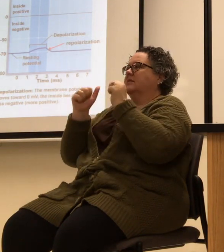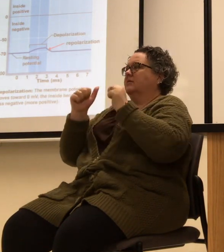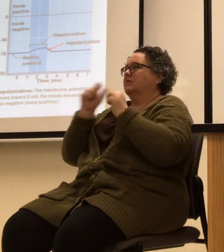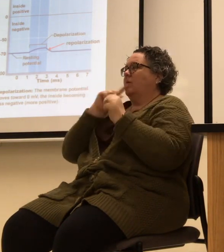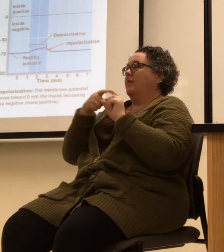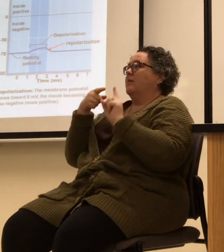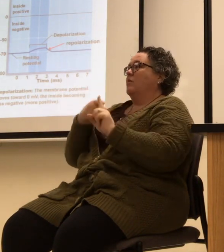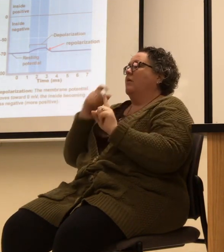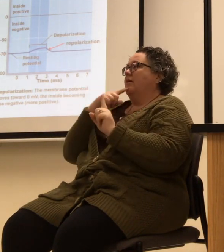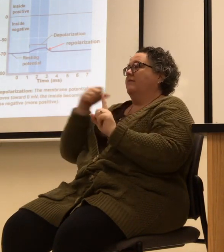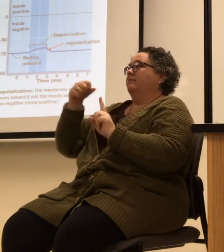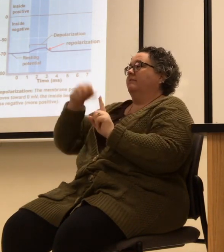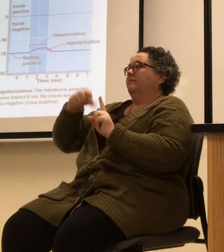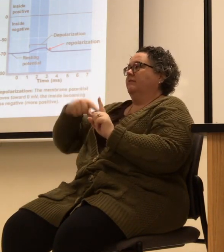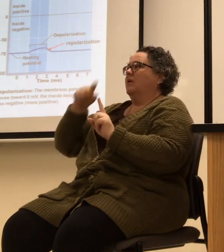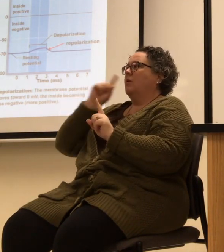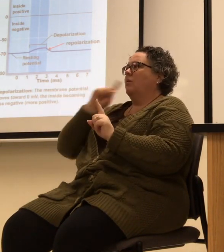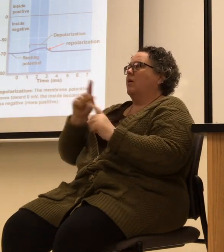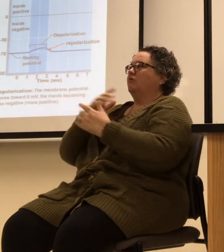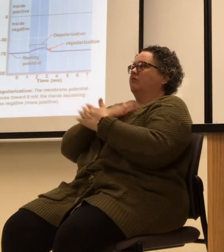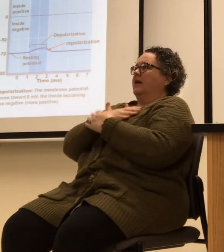So you're at -70, or rest.